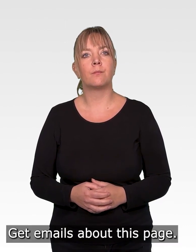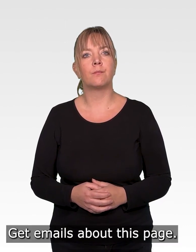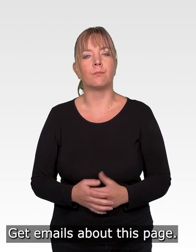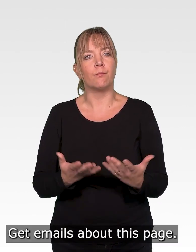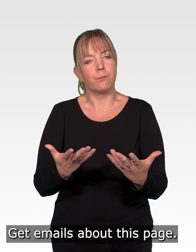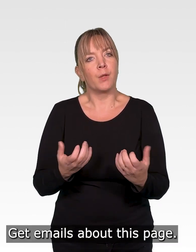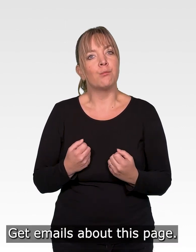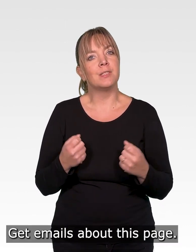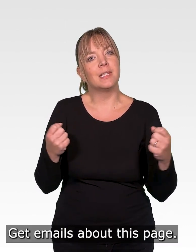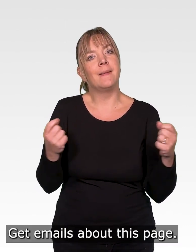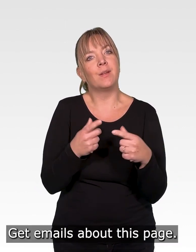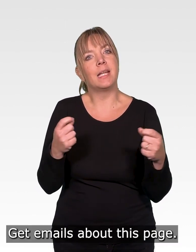Get emails about this page.